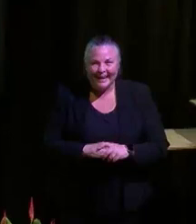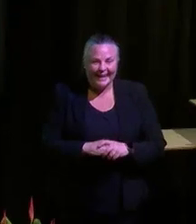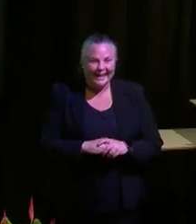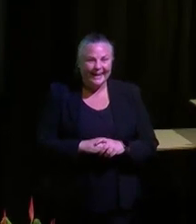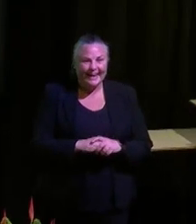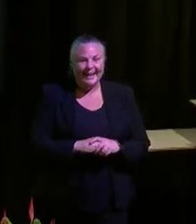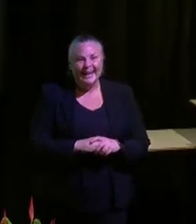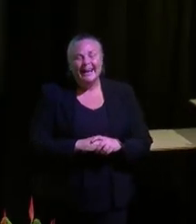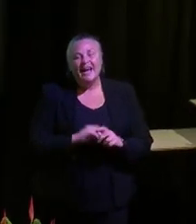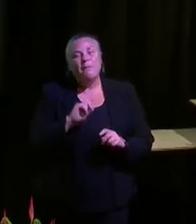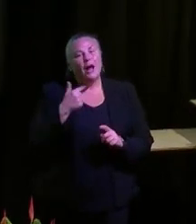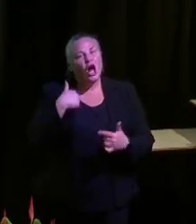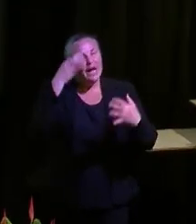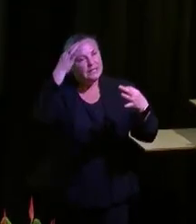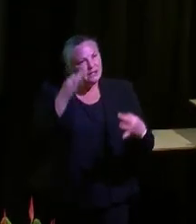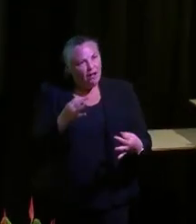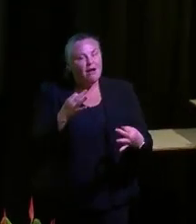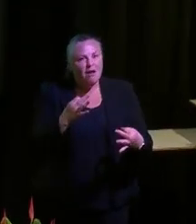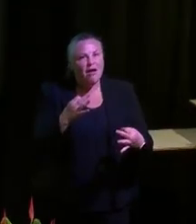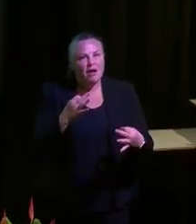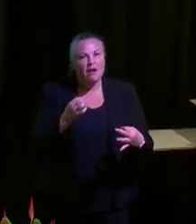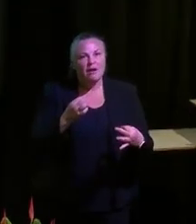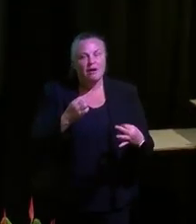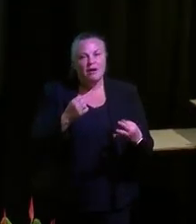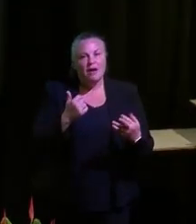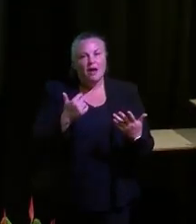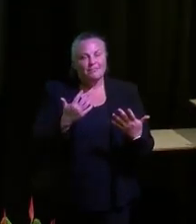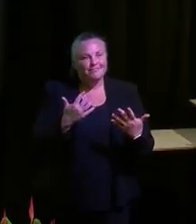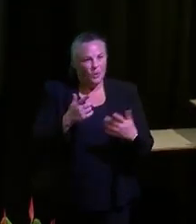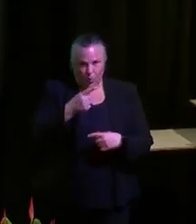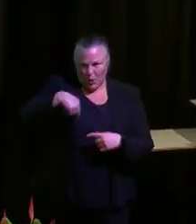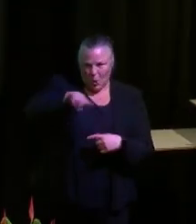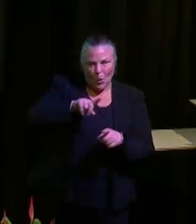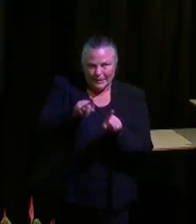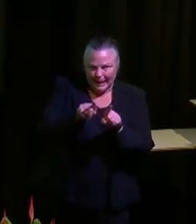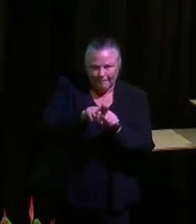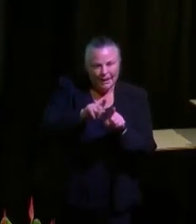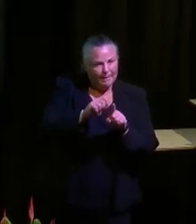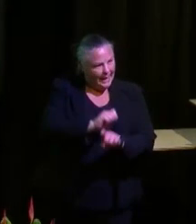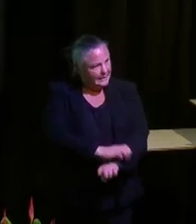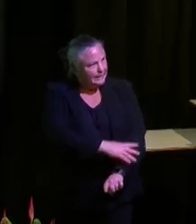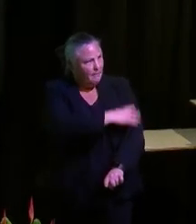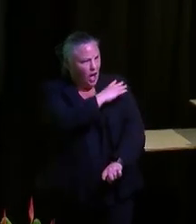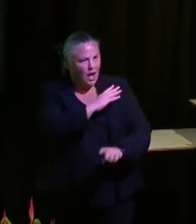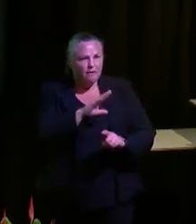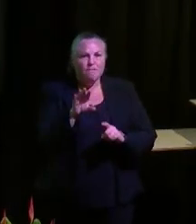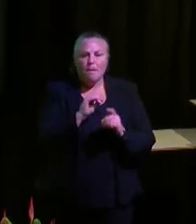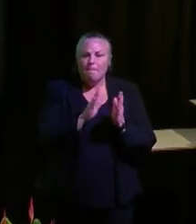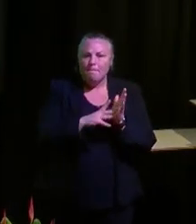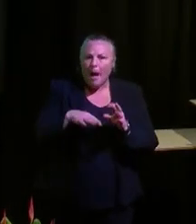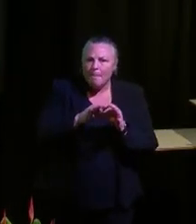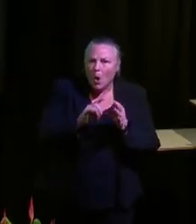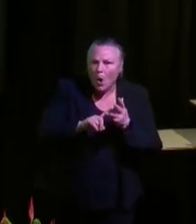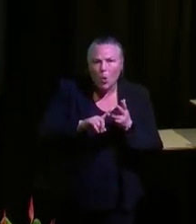but I decided to, I suppose I was really inspired, as we all are, by the legacy of the activism of